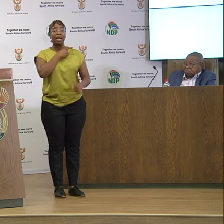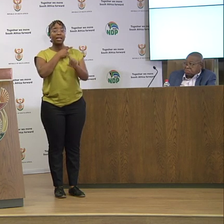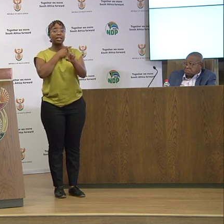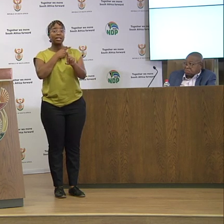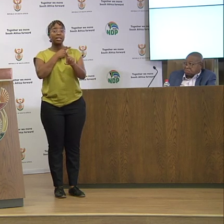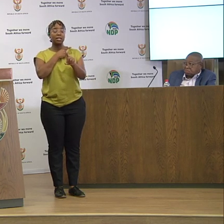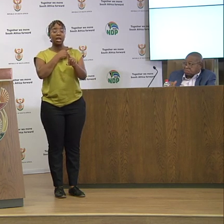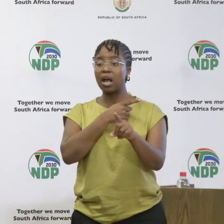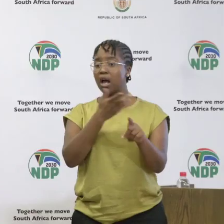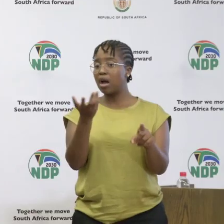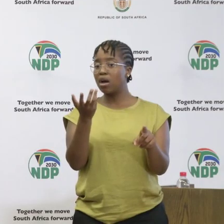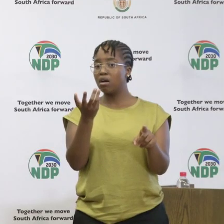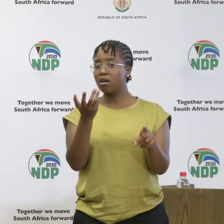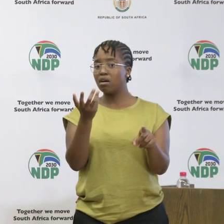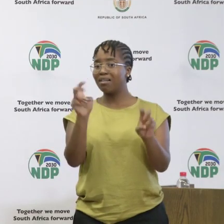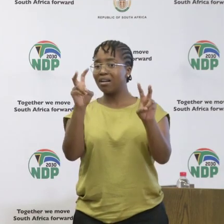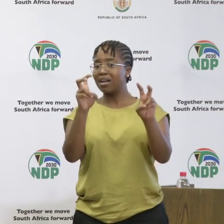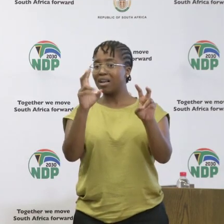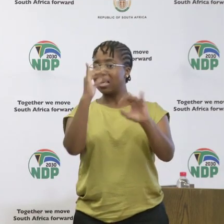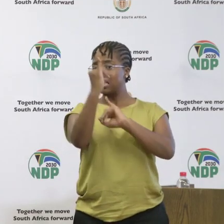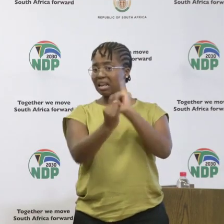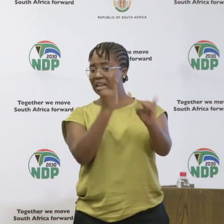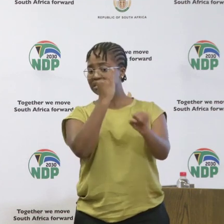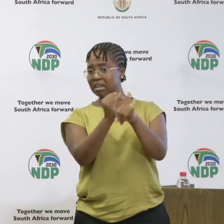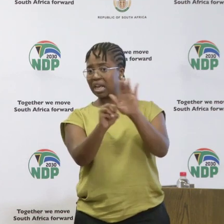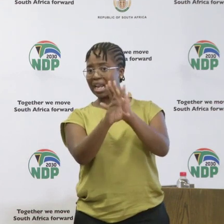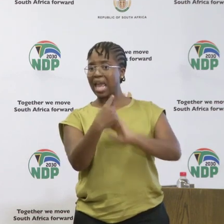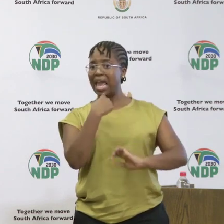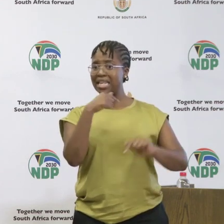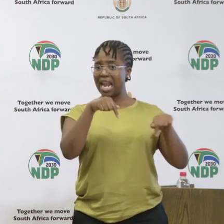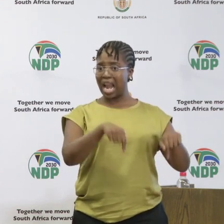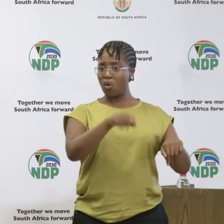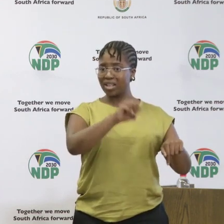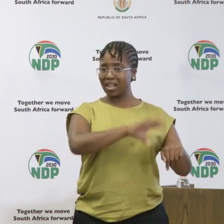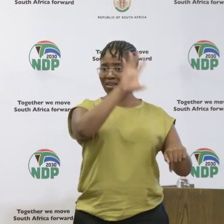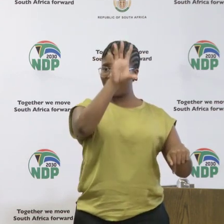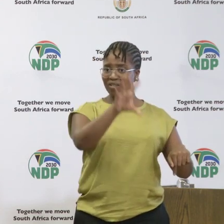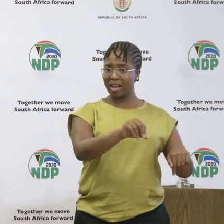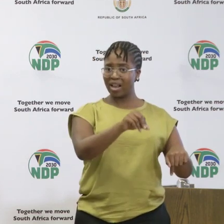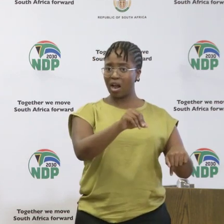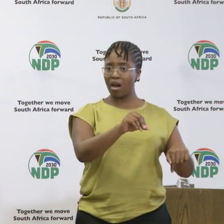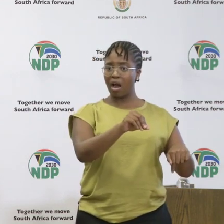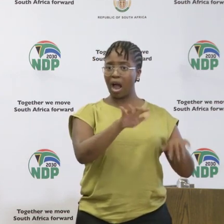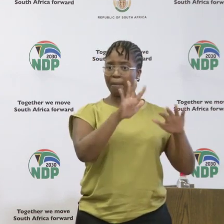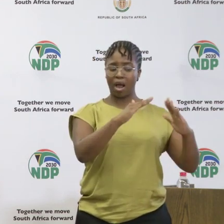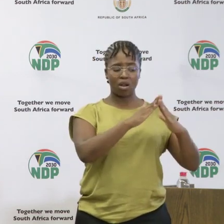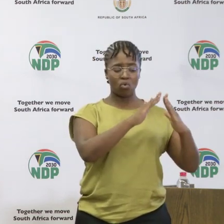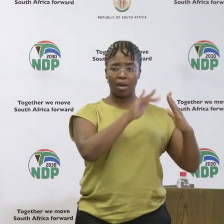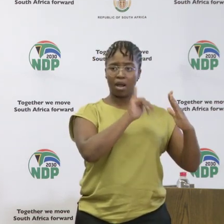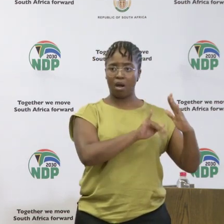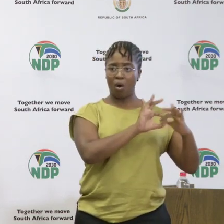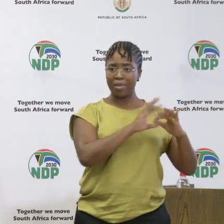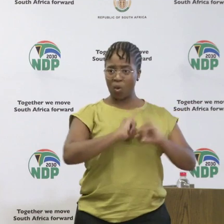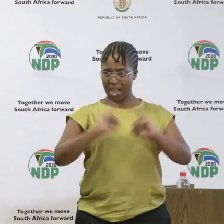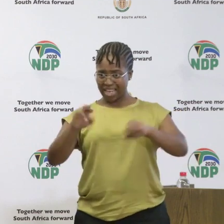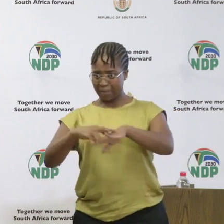seen that piece of write-up, and I don't know which journalist would have written such, but of course,